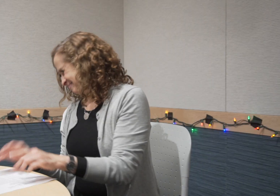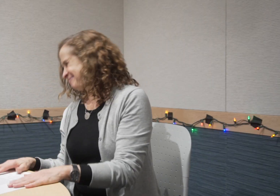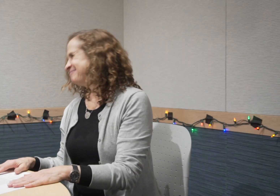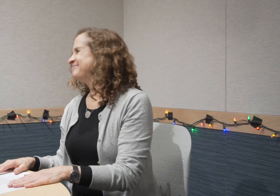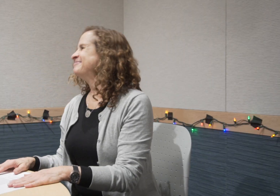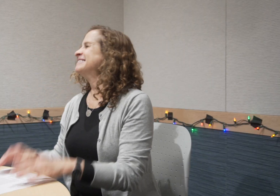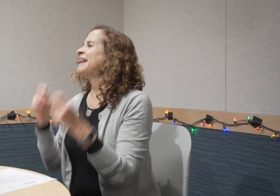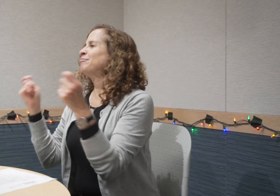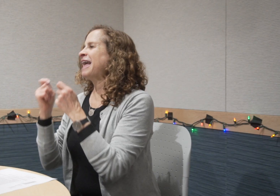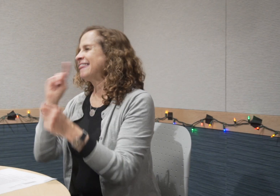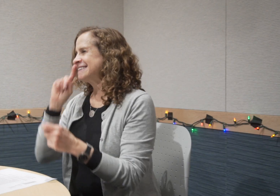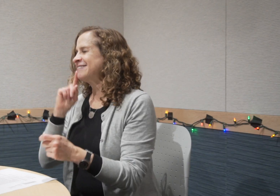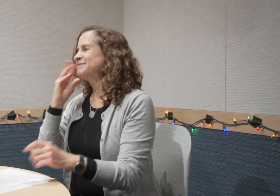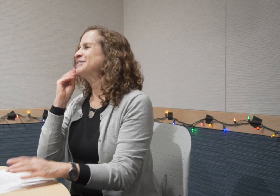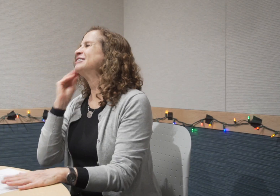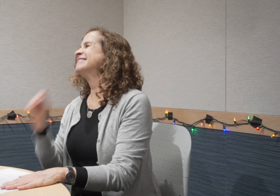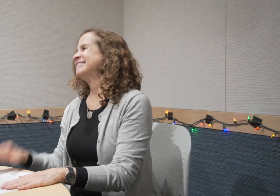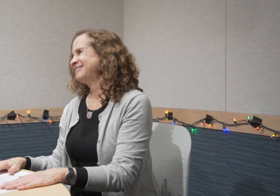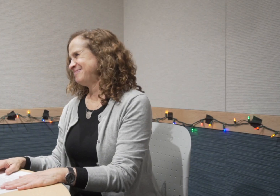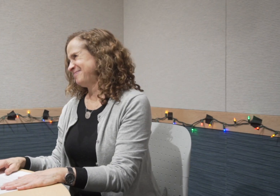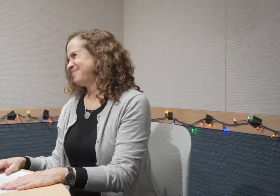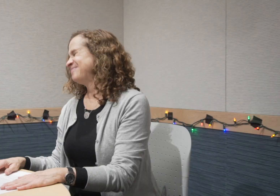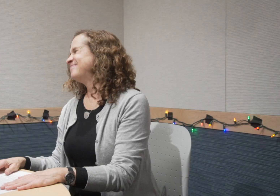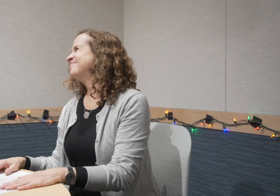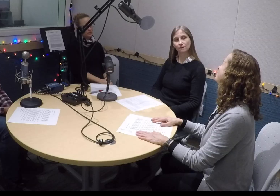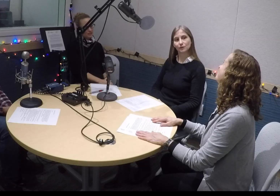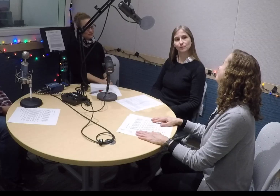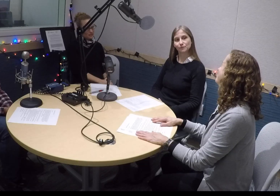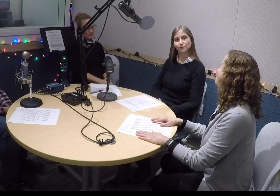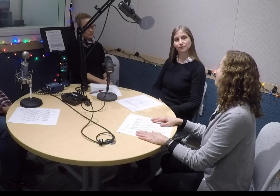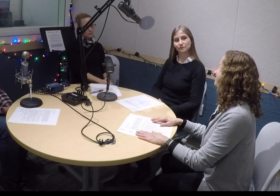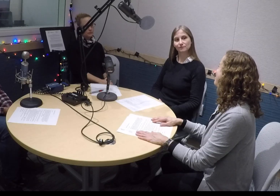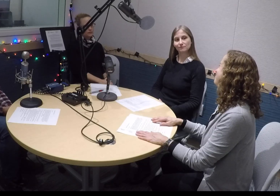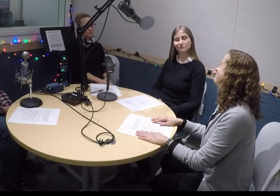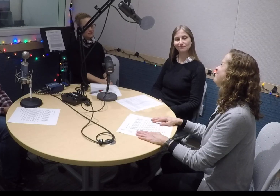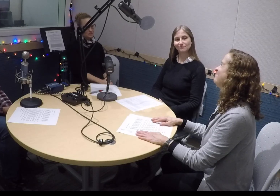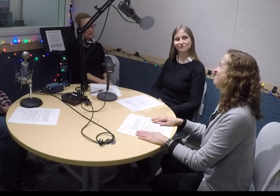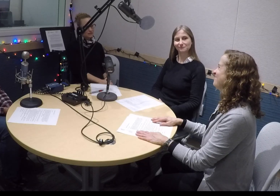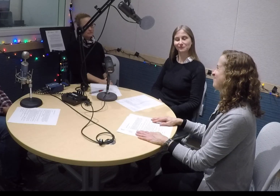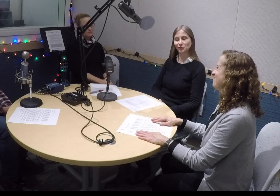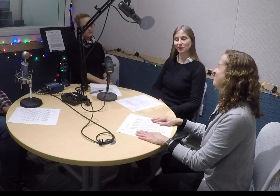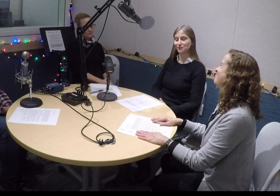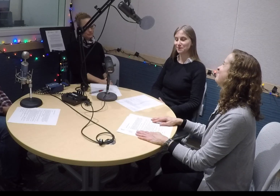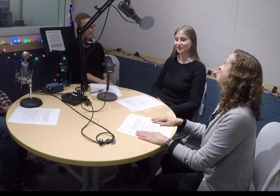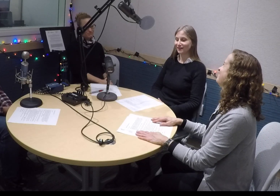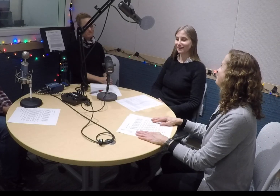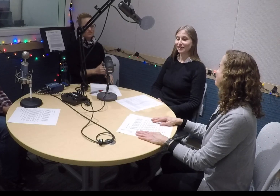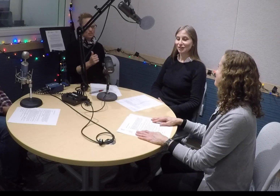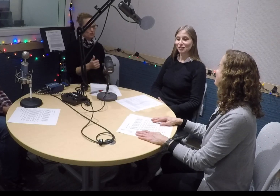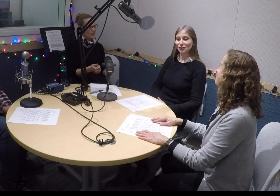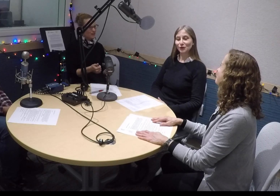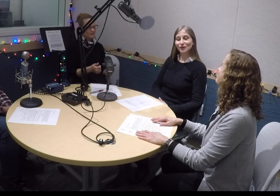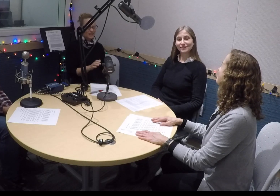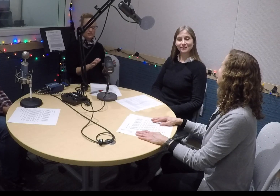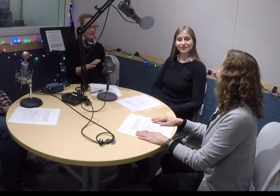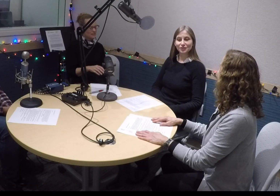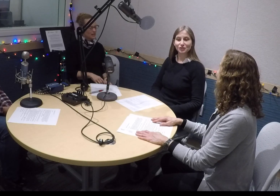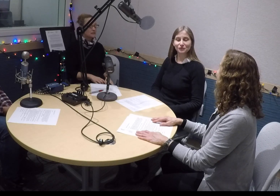Exactly. Yeah, absolutely. Yeah. Celebrate the deaf experience. That's the perfect way to say it. Great. So, in addition to